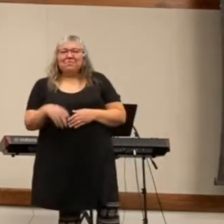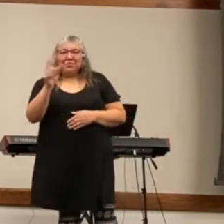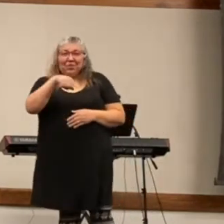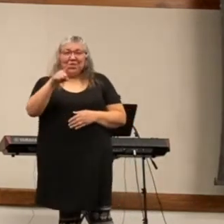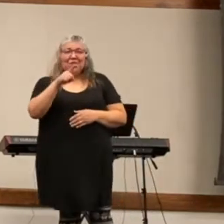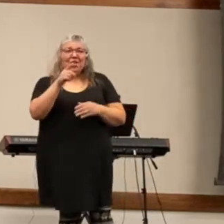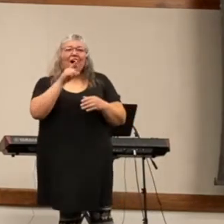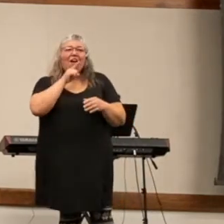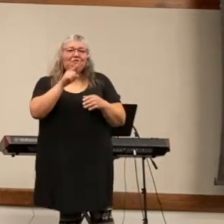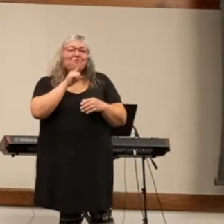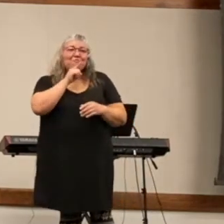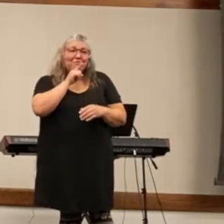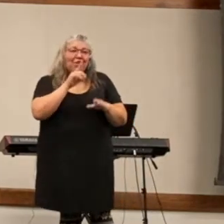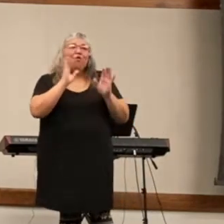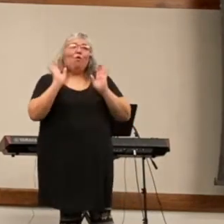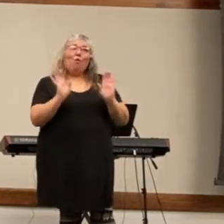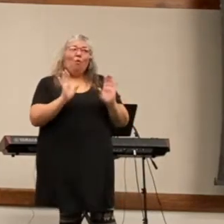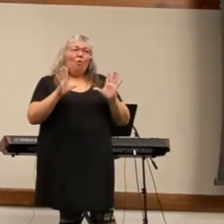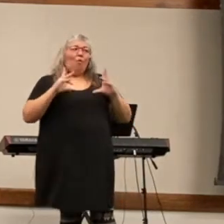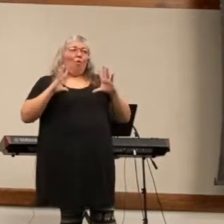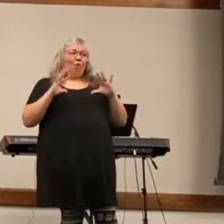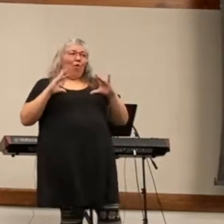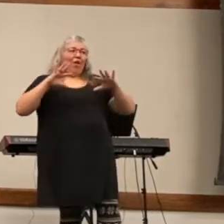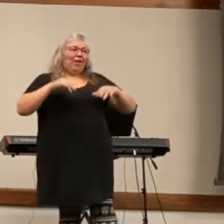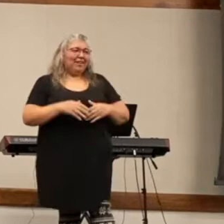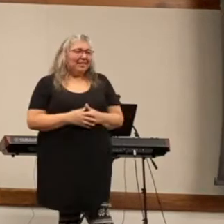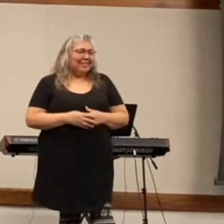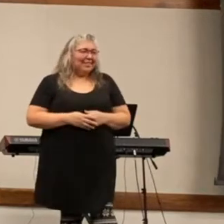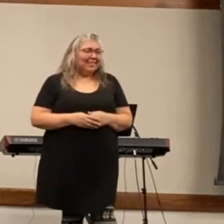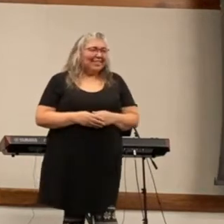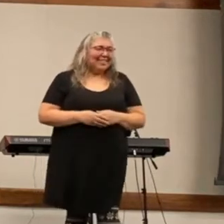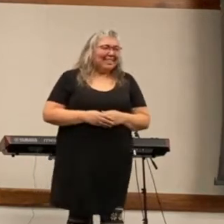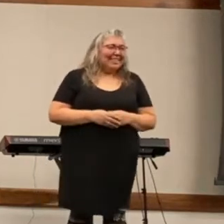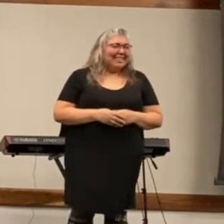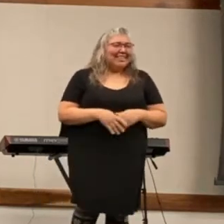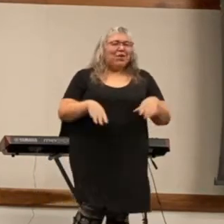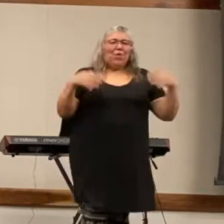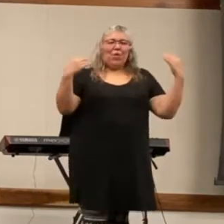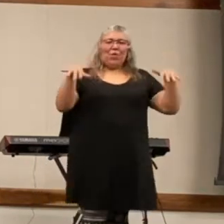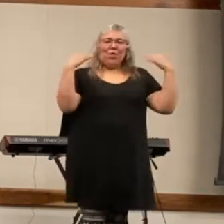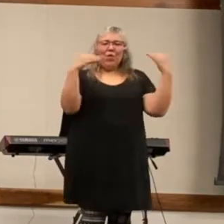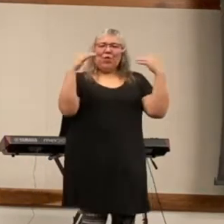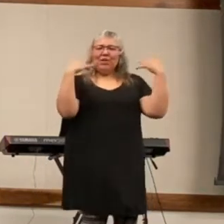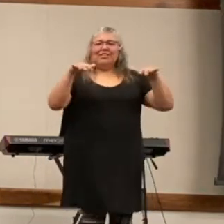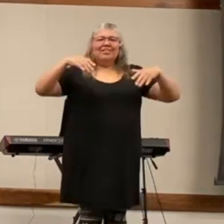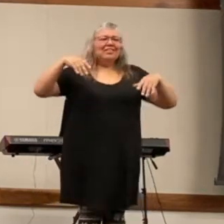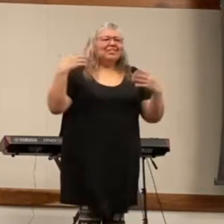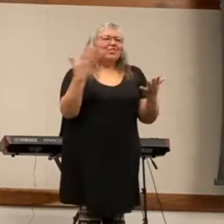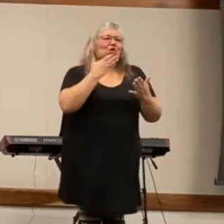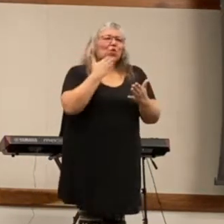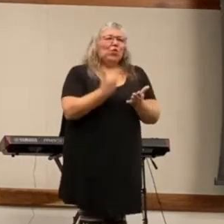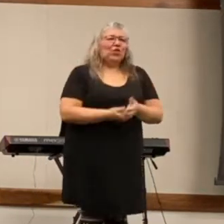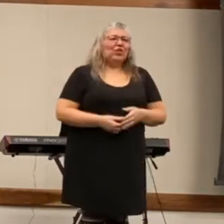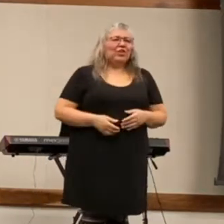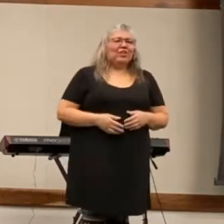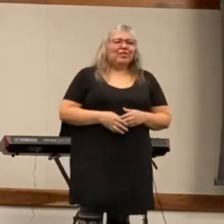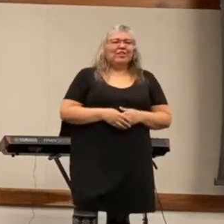You guys are feeling it right now. You guys are totally feeling it. Woo! So good. So good.